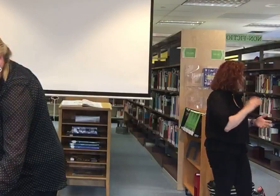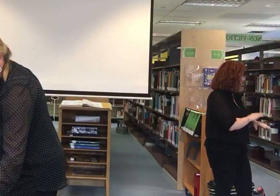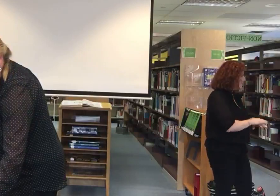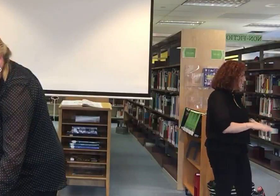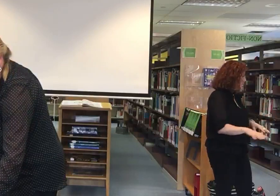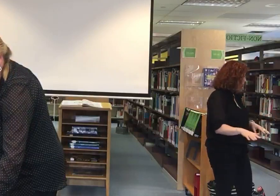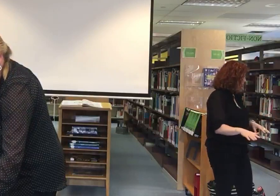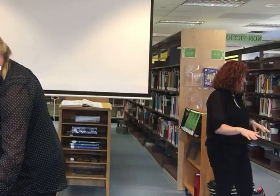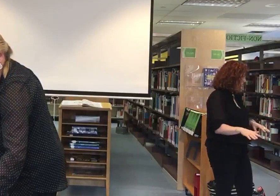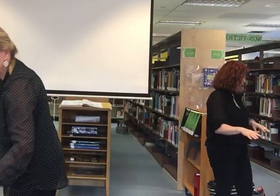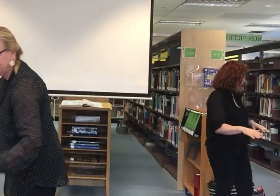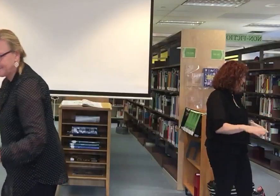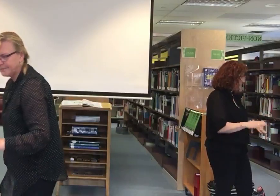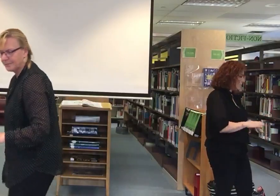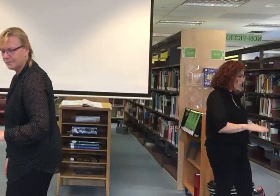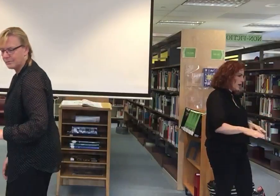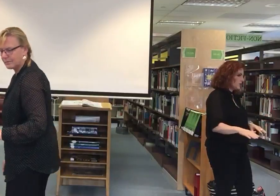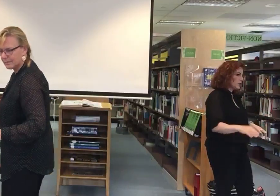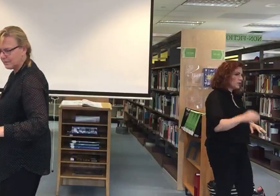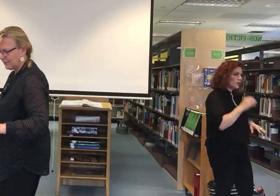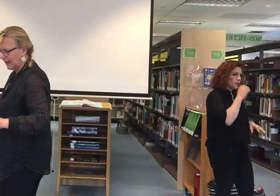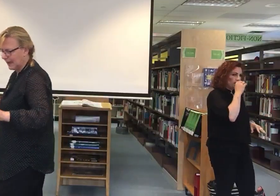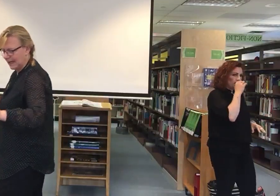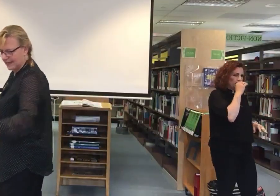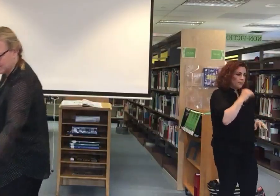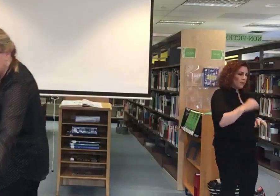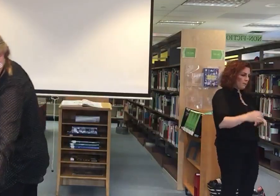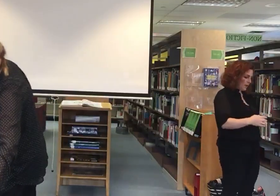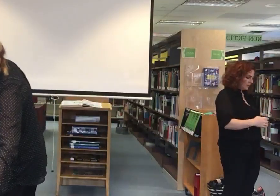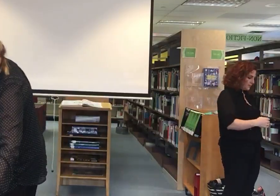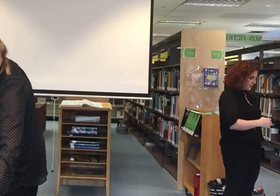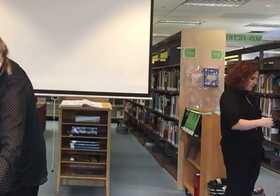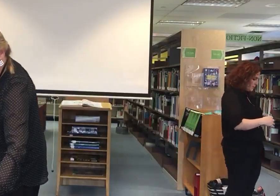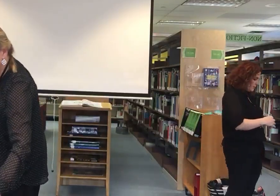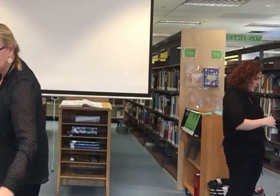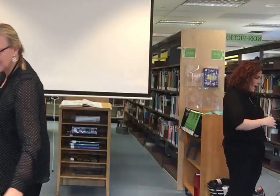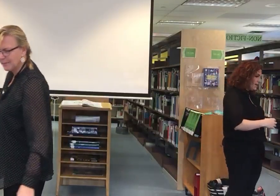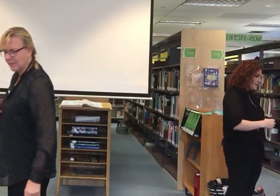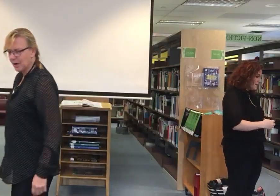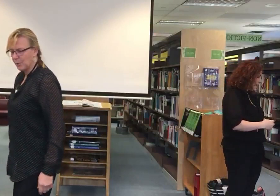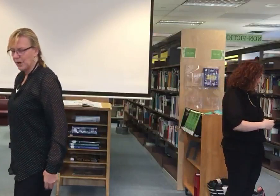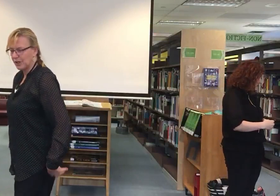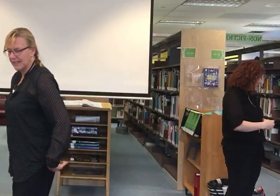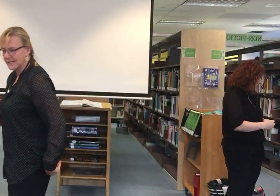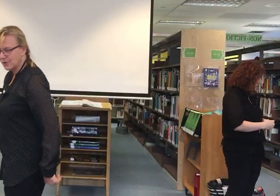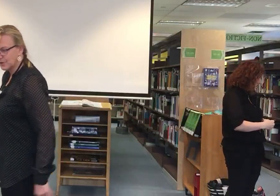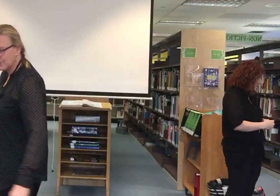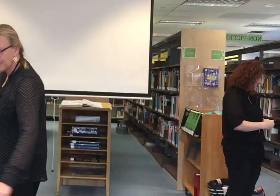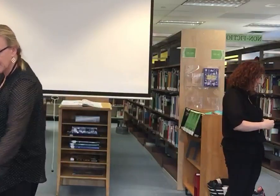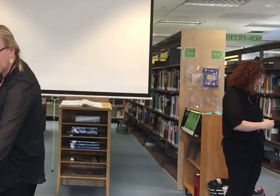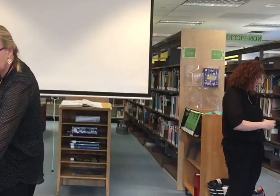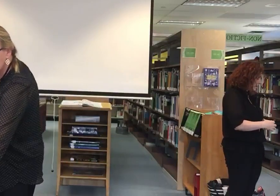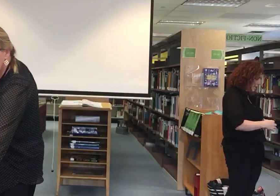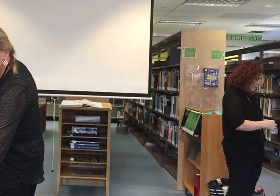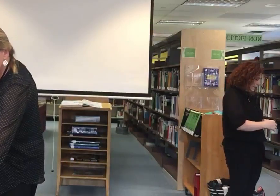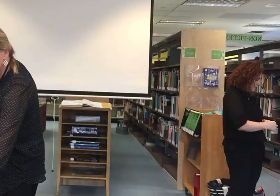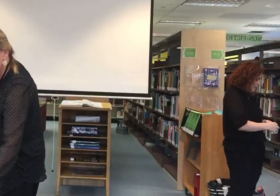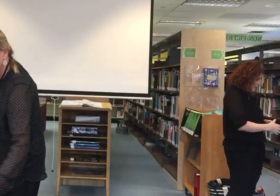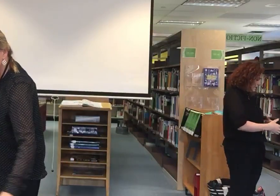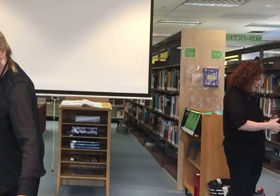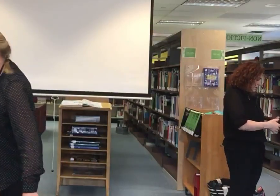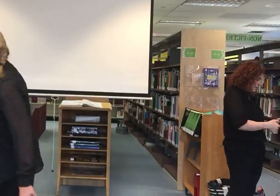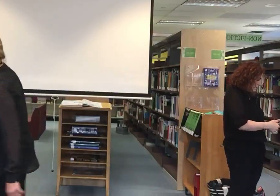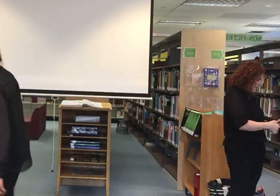which computer are you gonna be on? Yeah. Which one? This one, which is a one, this is hers from the other